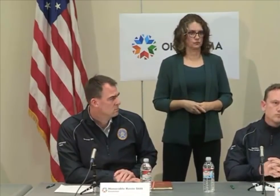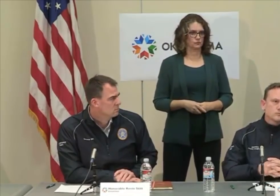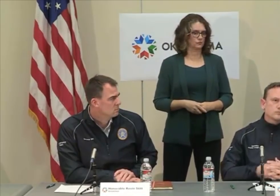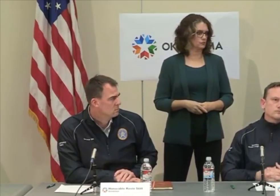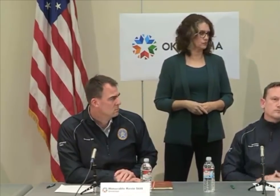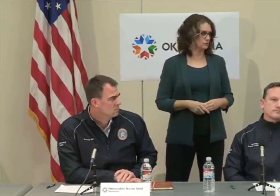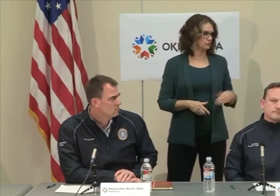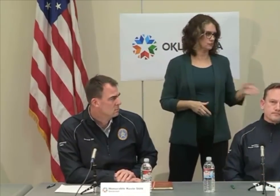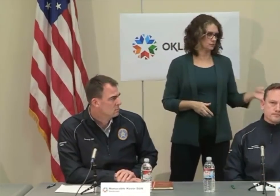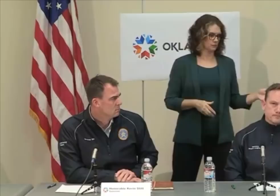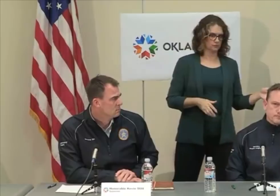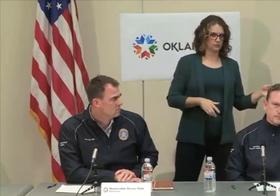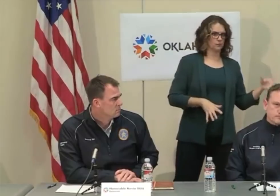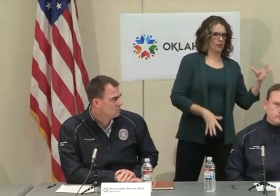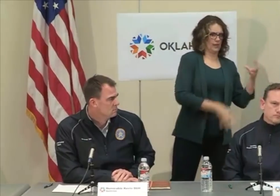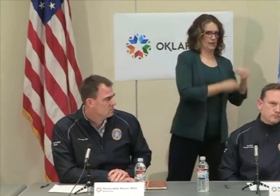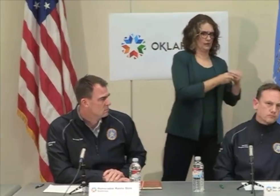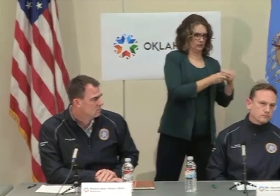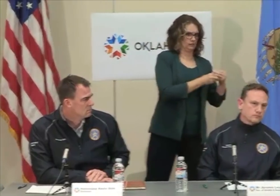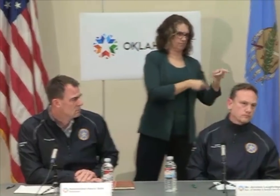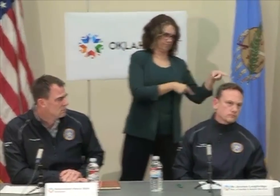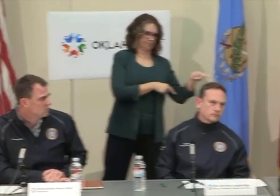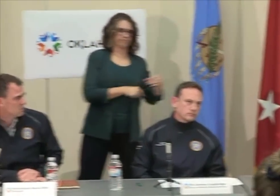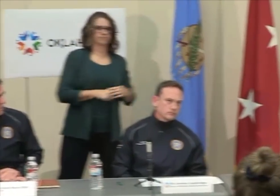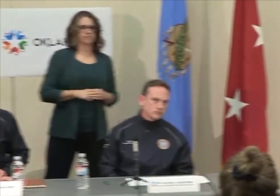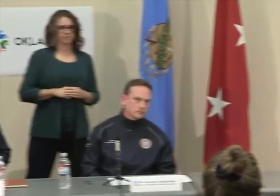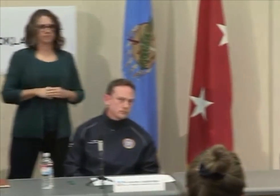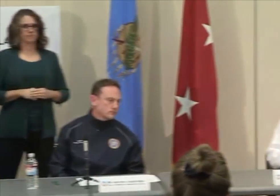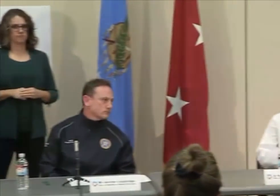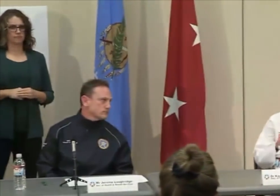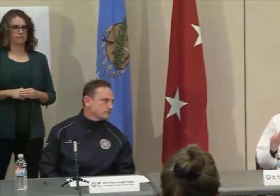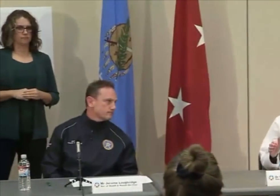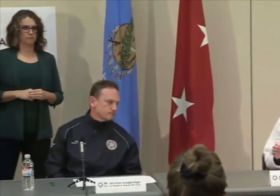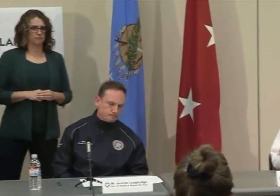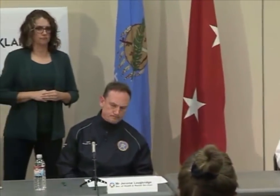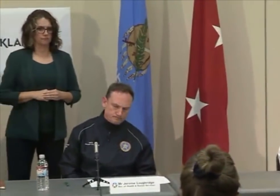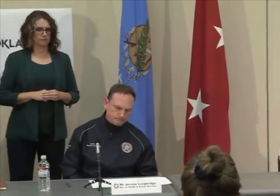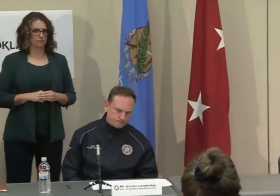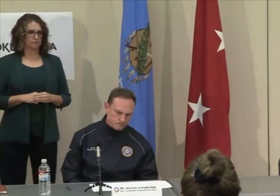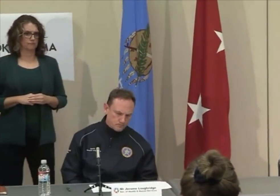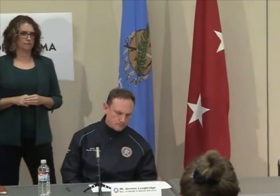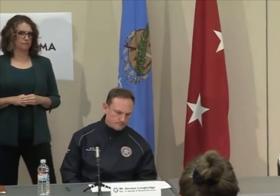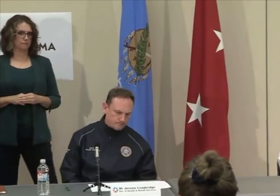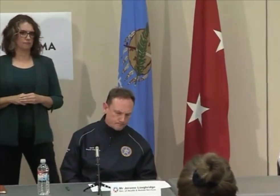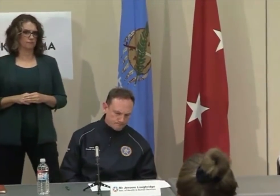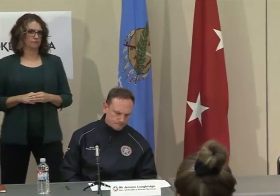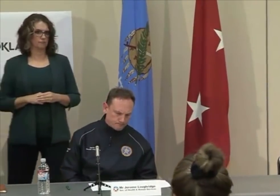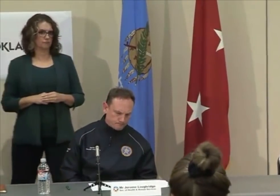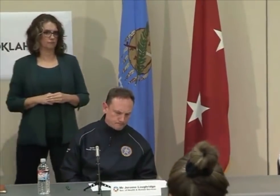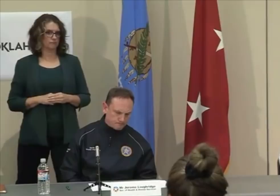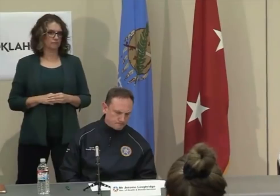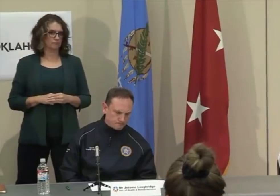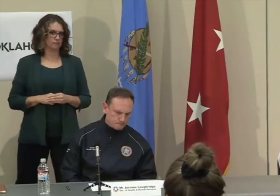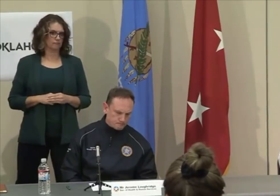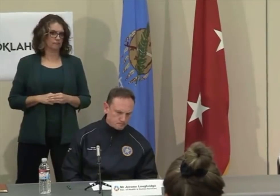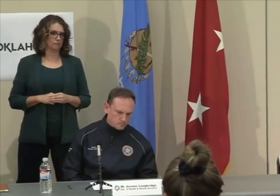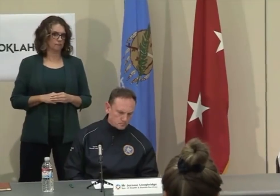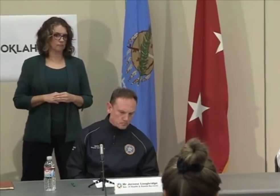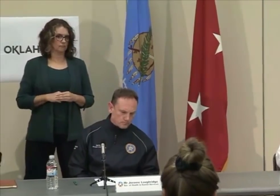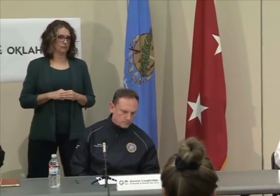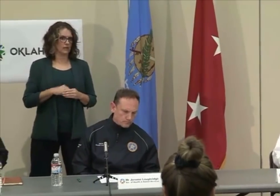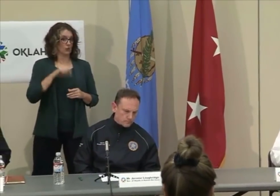So I would add to that, that what we are seeing a higher incidence in that area. But then the more